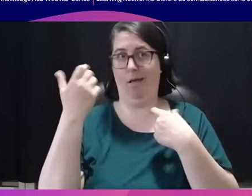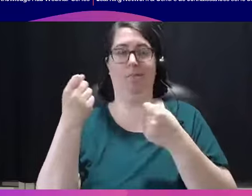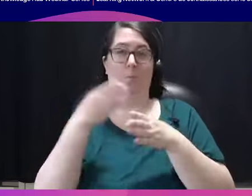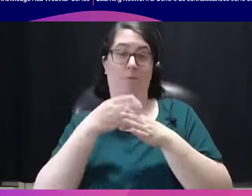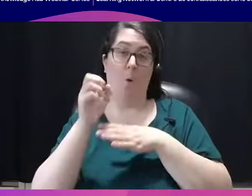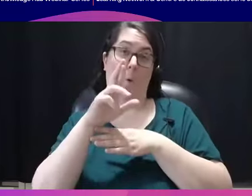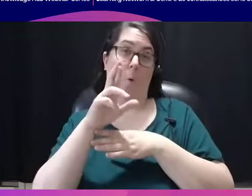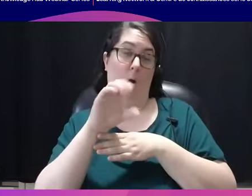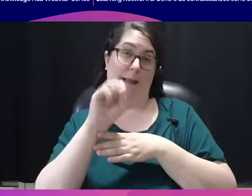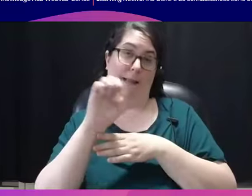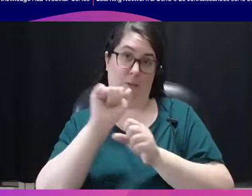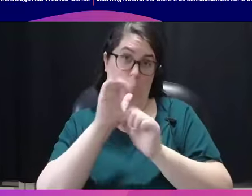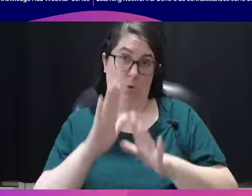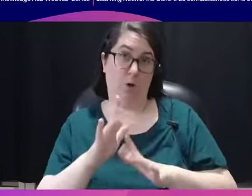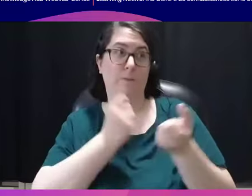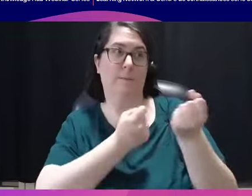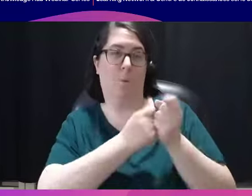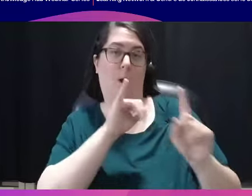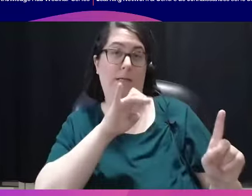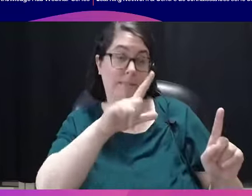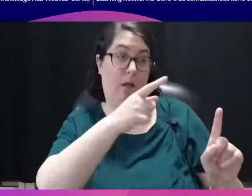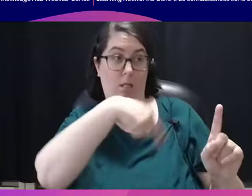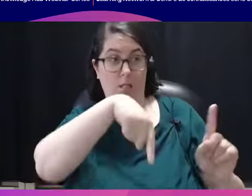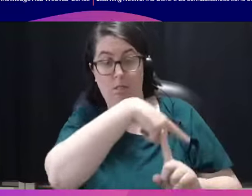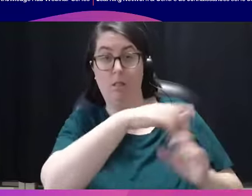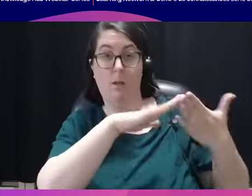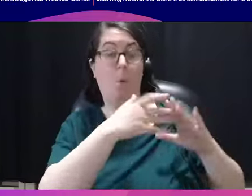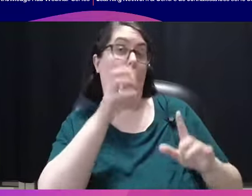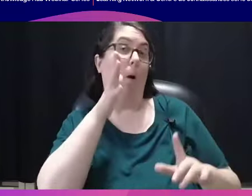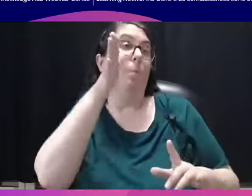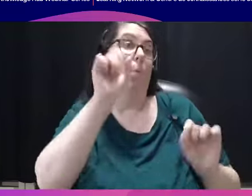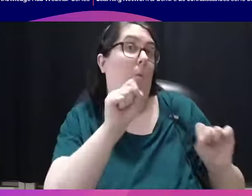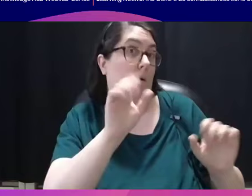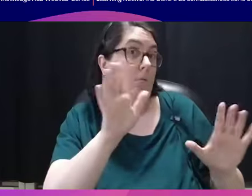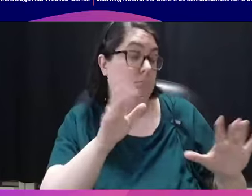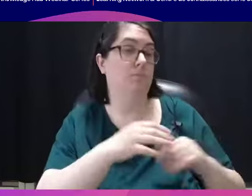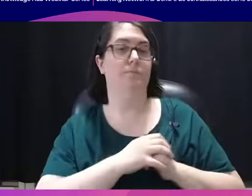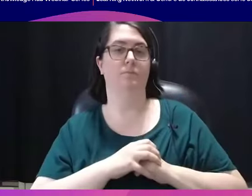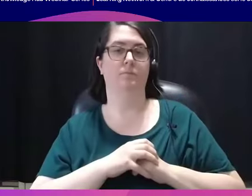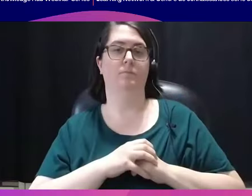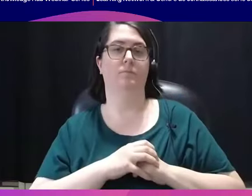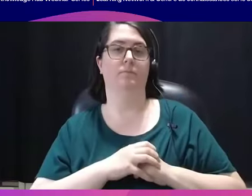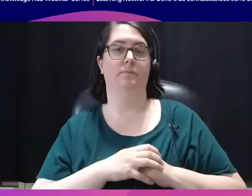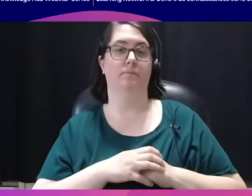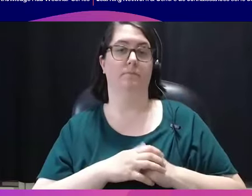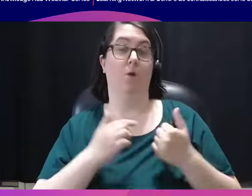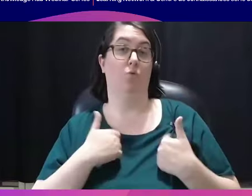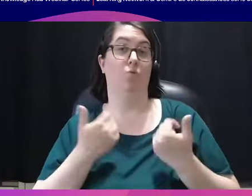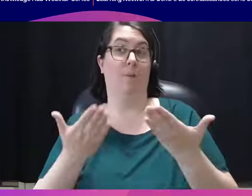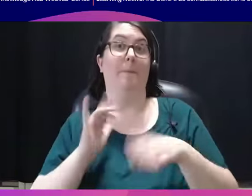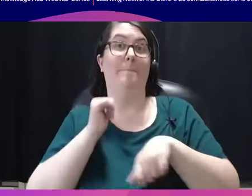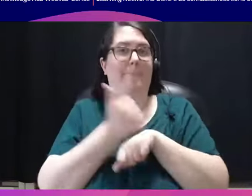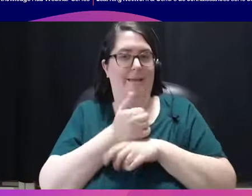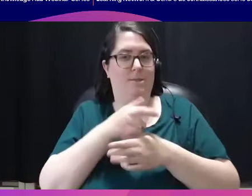who are supporting incel clients or might support incel clients in the future, and recommendations that are based on what